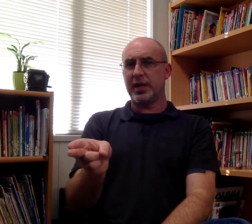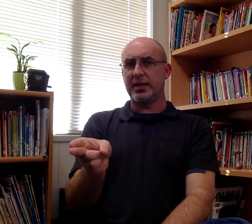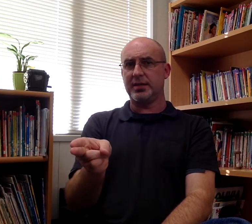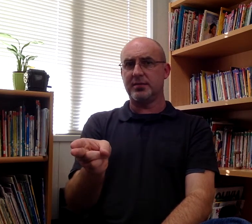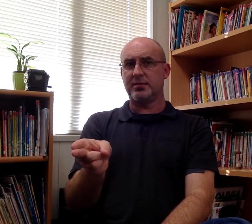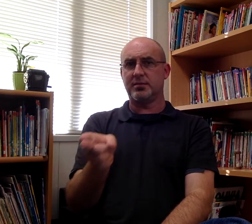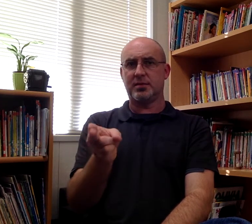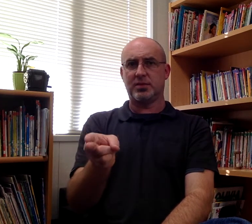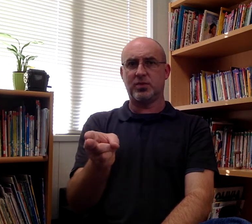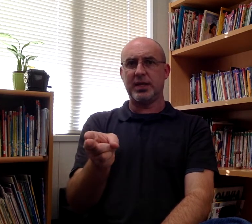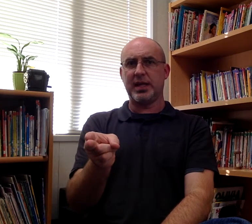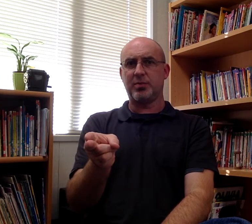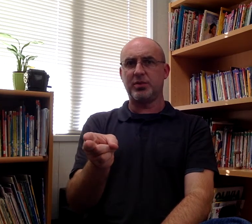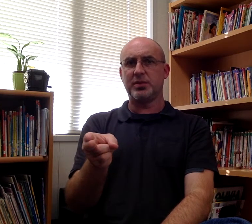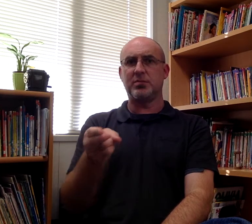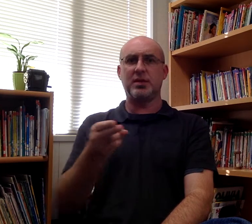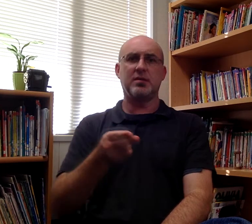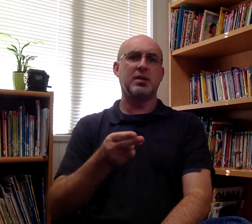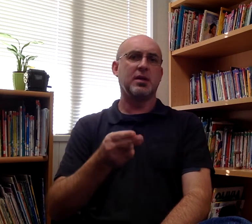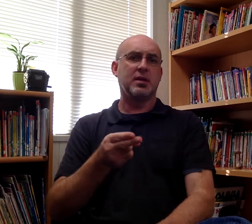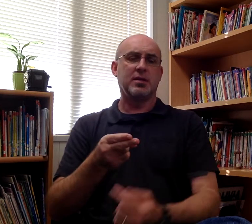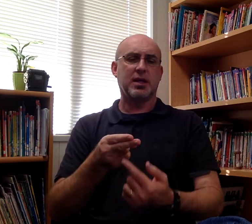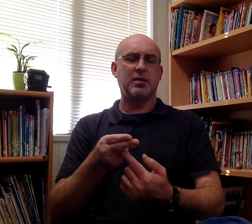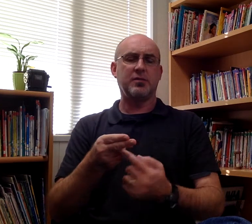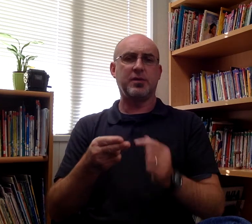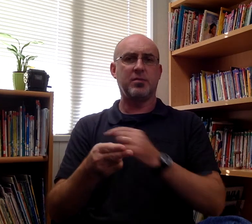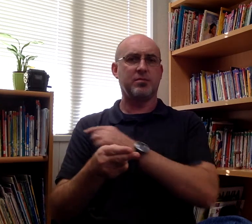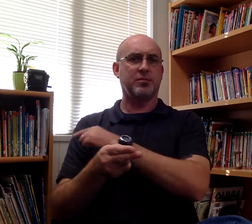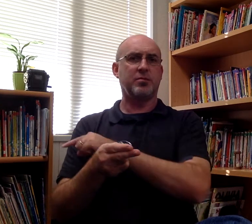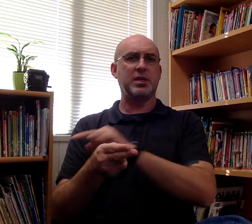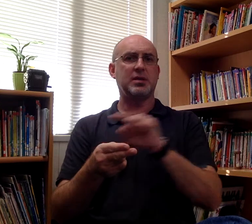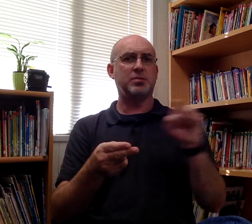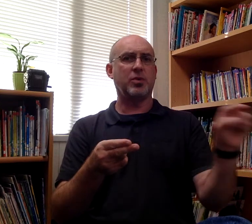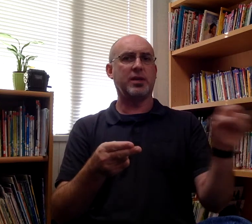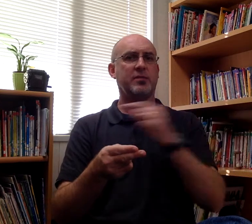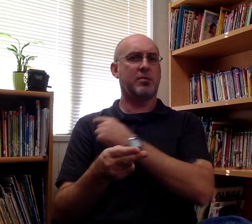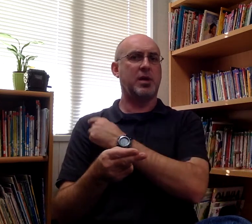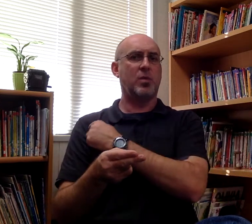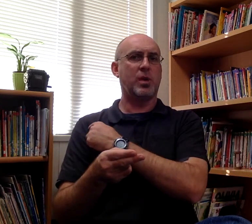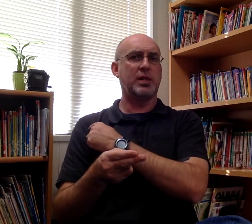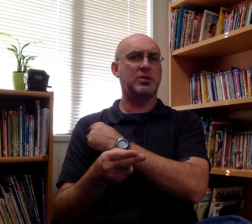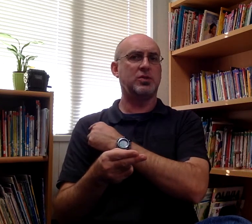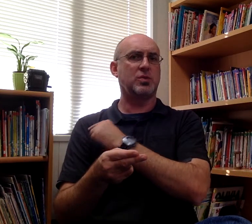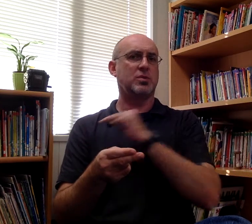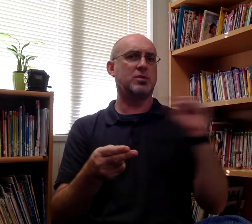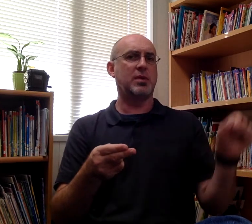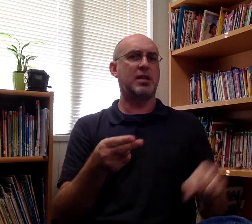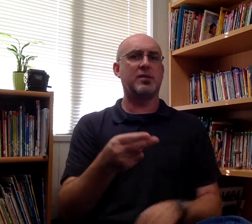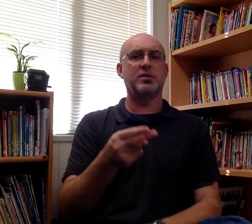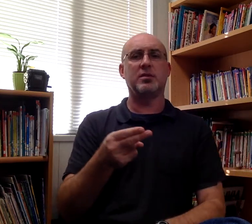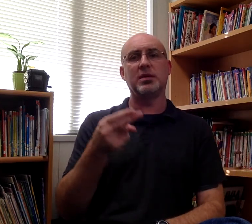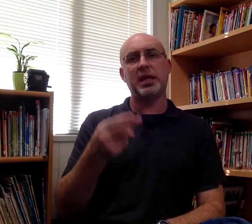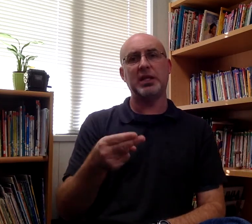straight at the person, but kind of, for me, it's pointing from my right shoulder to my left a little bit,